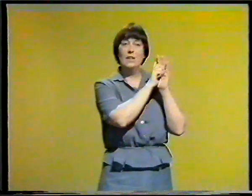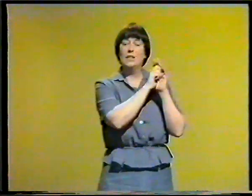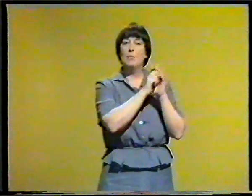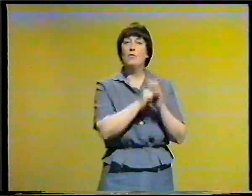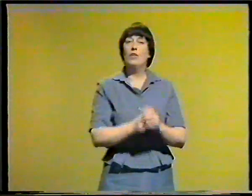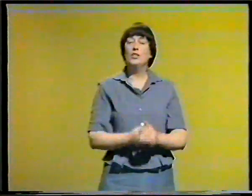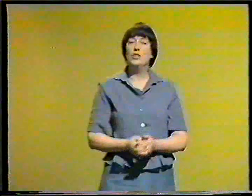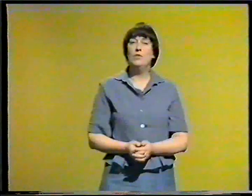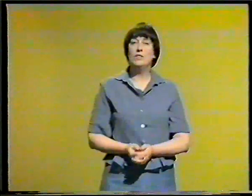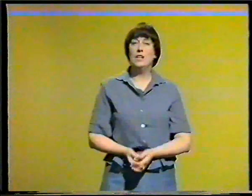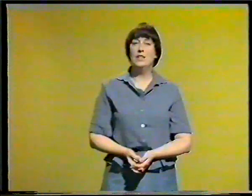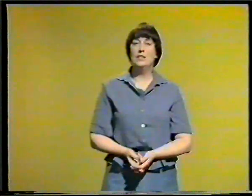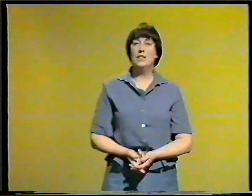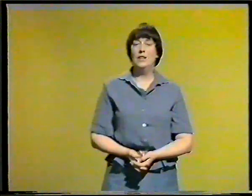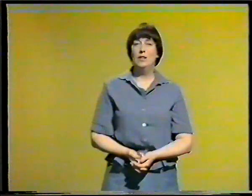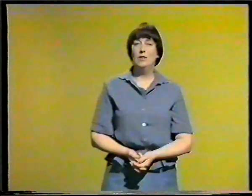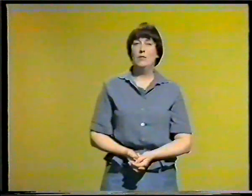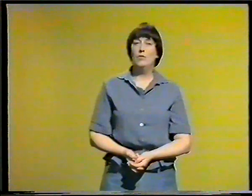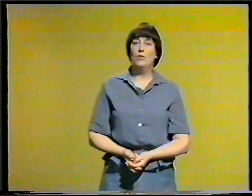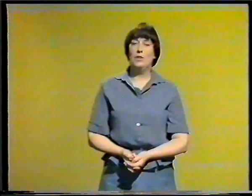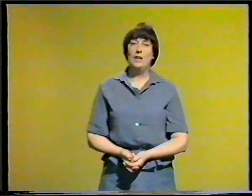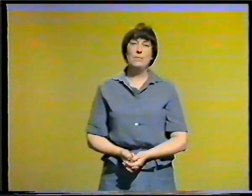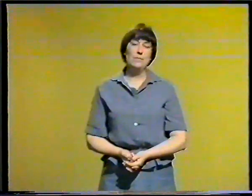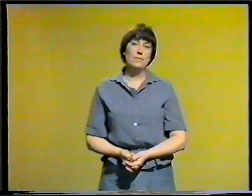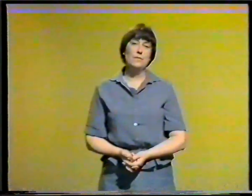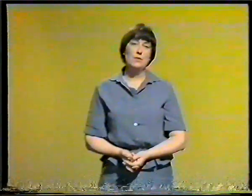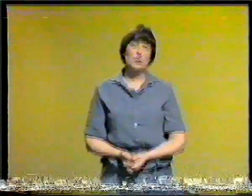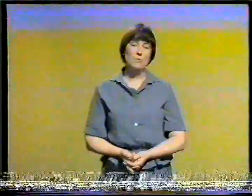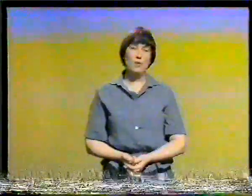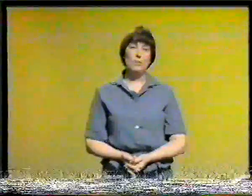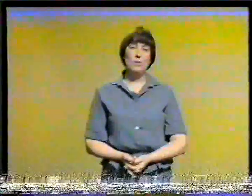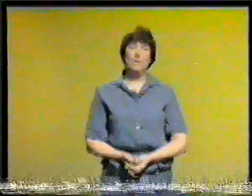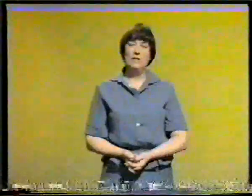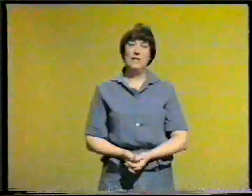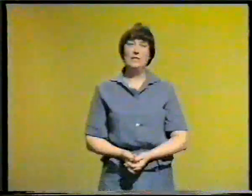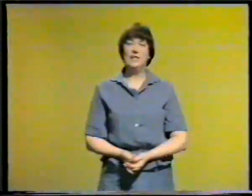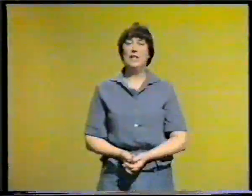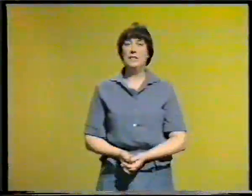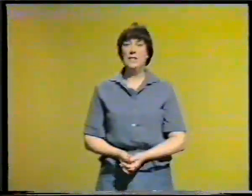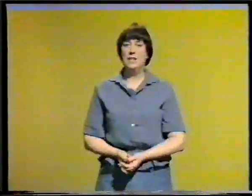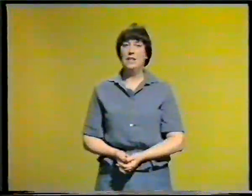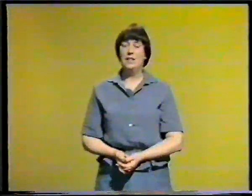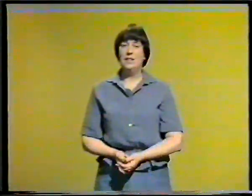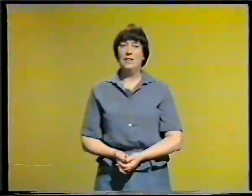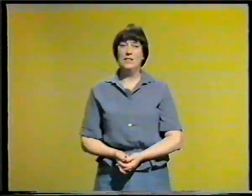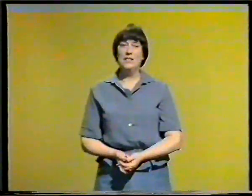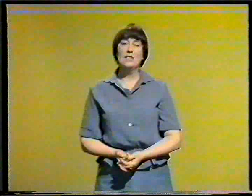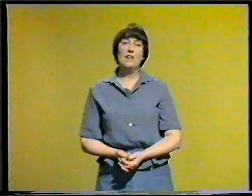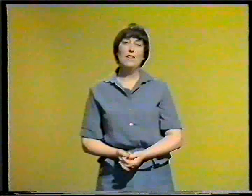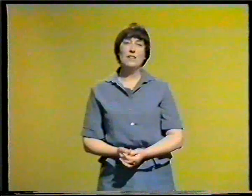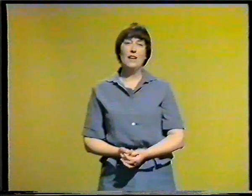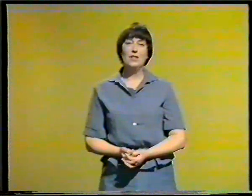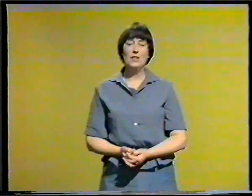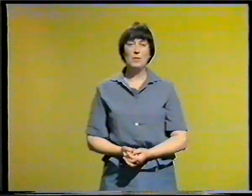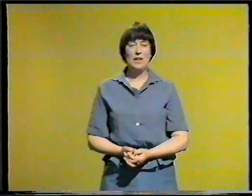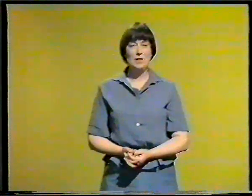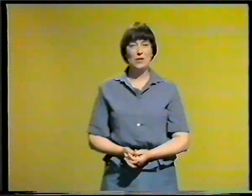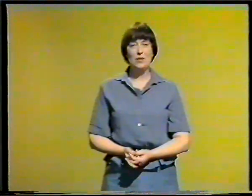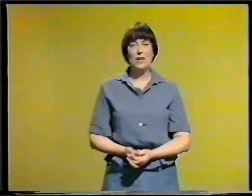Now before I show the signs for tomorrow, yesterday and today, it's necessary that I explain to you